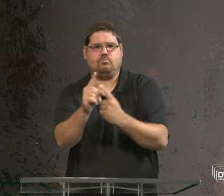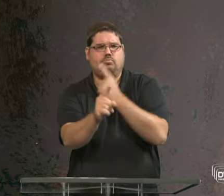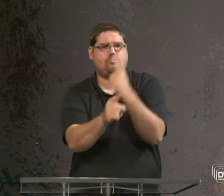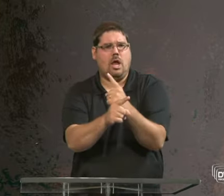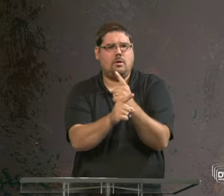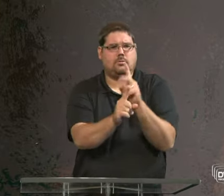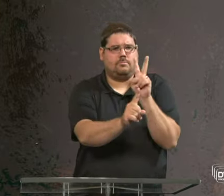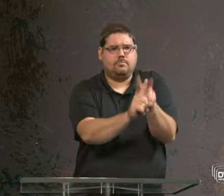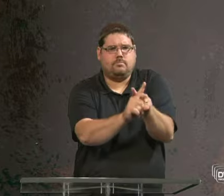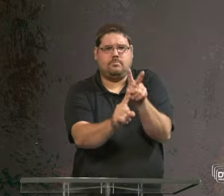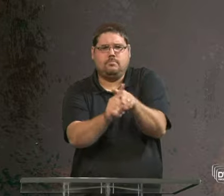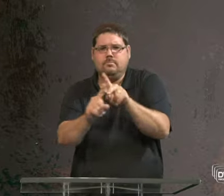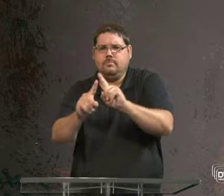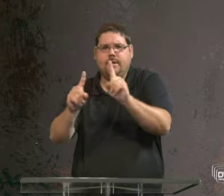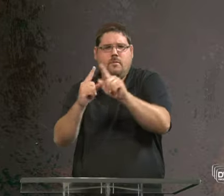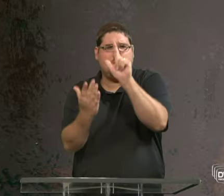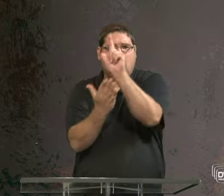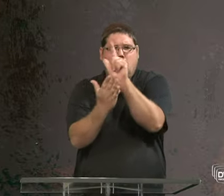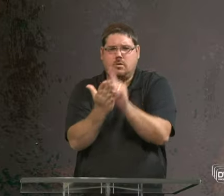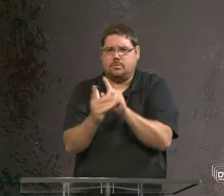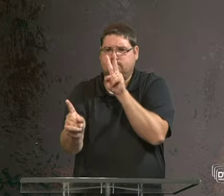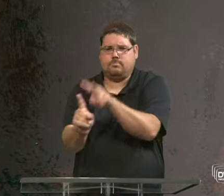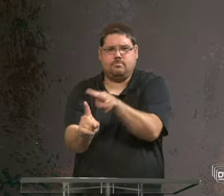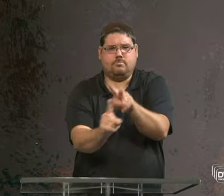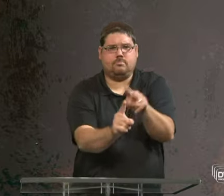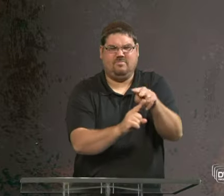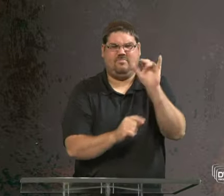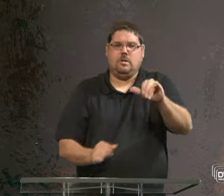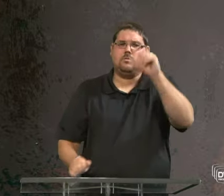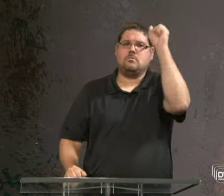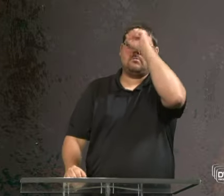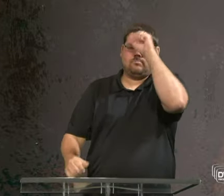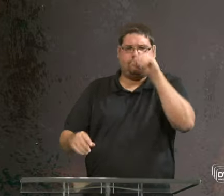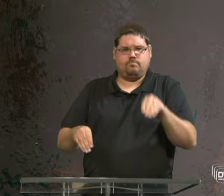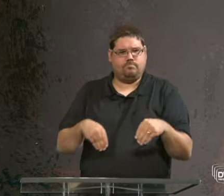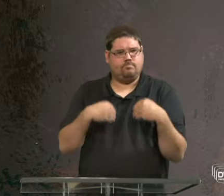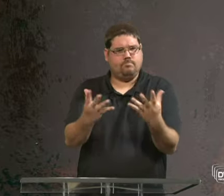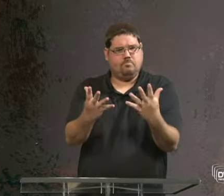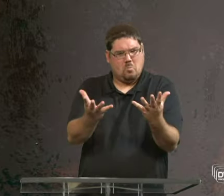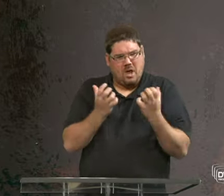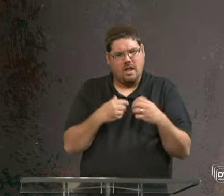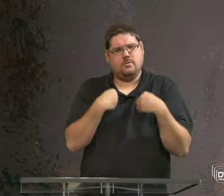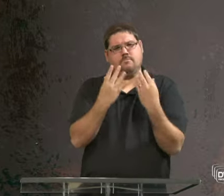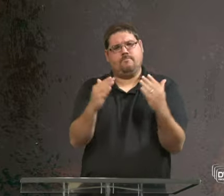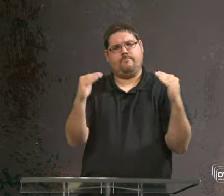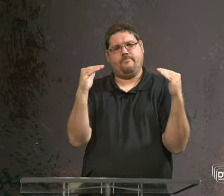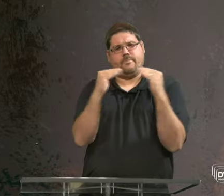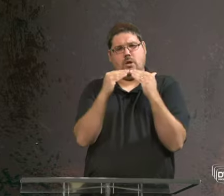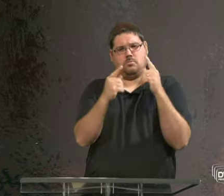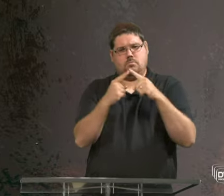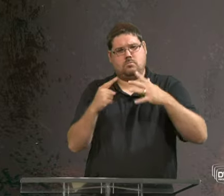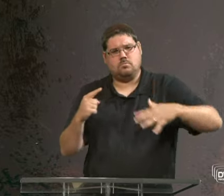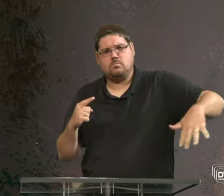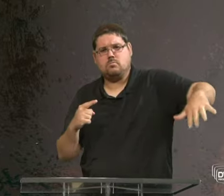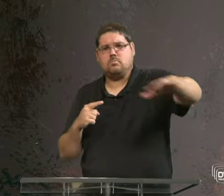being fair in every situation as it applies to the law and the people. He wanted